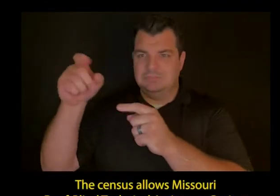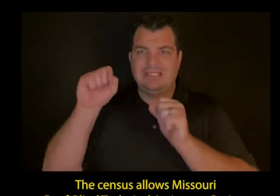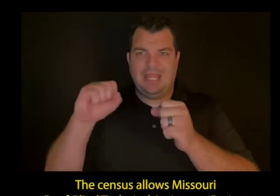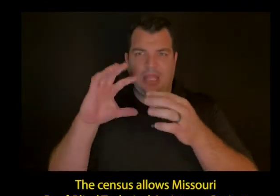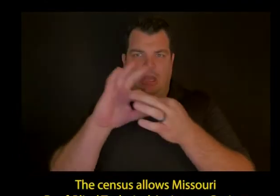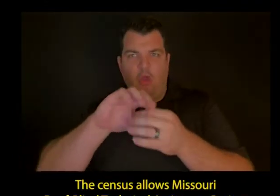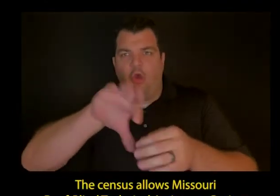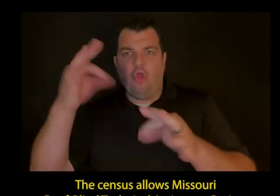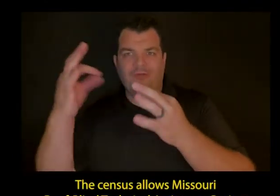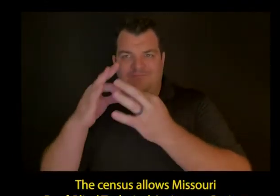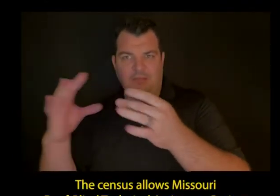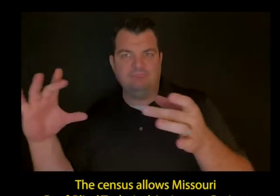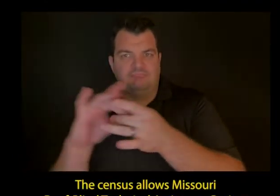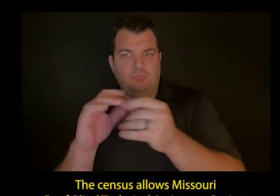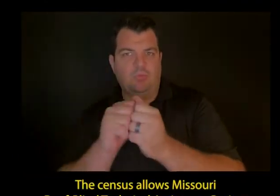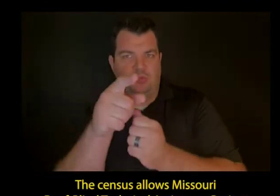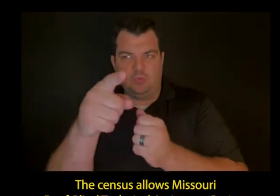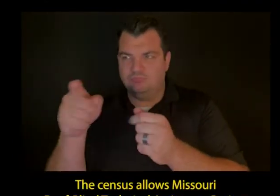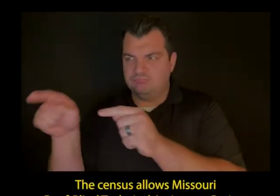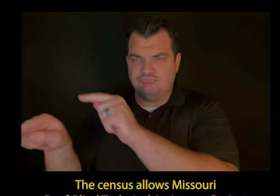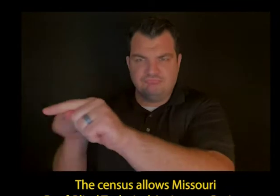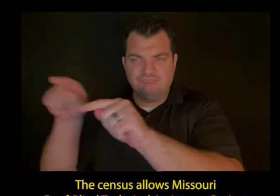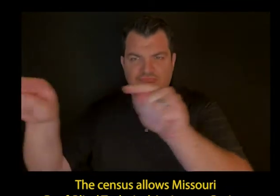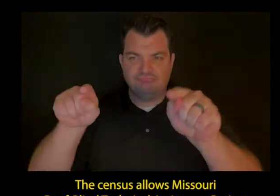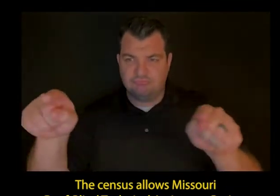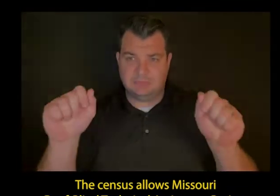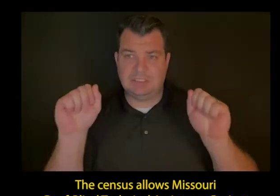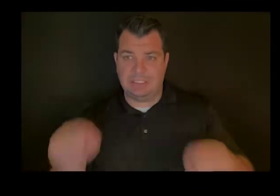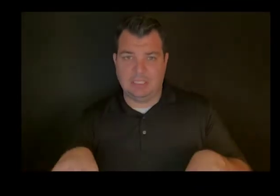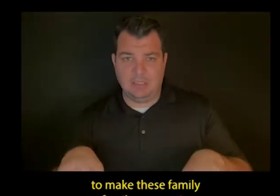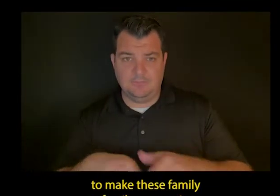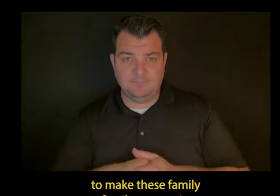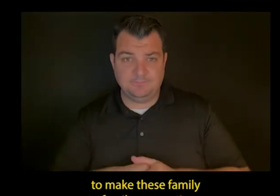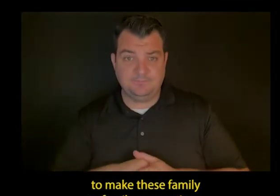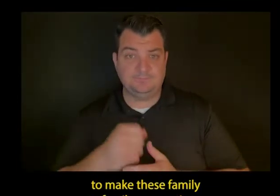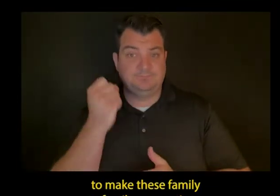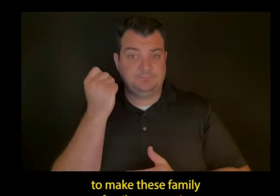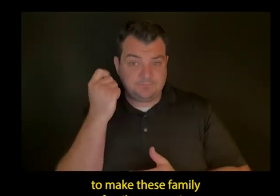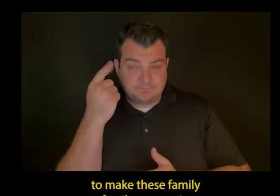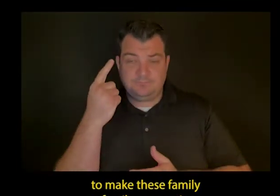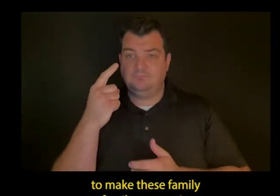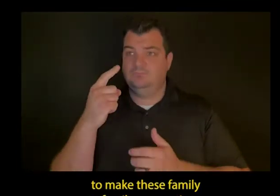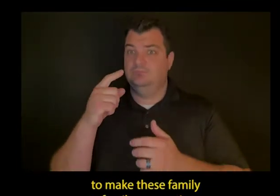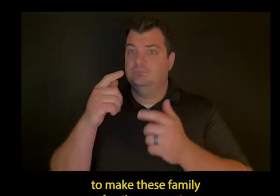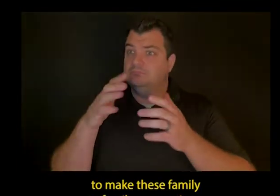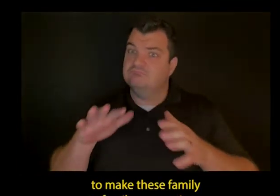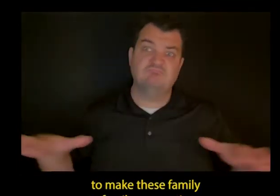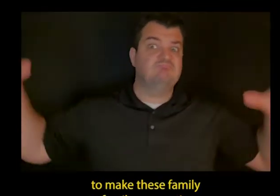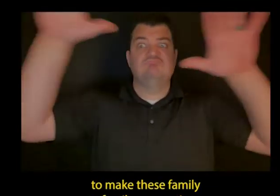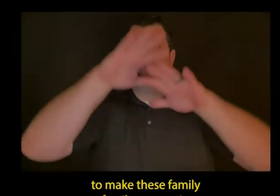The census allows Missouri Deafblind Technical Assistance Project to make these family-to-family connections.